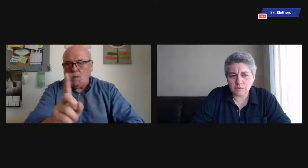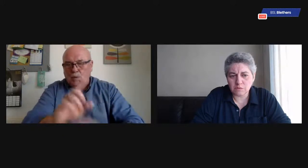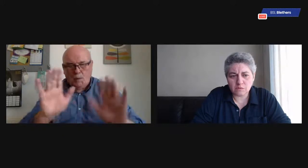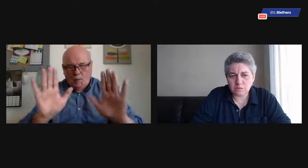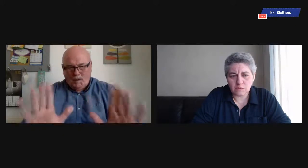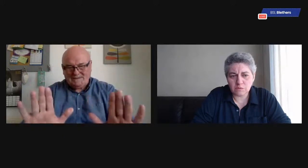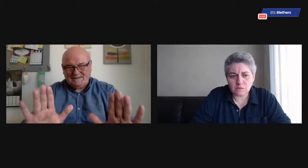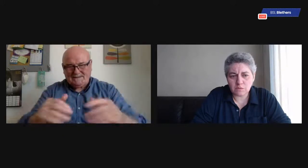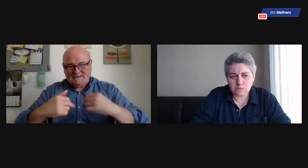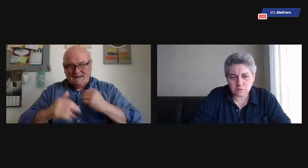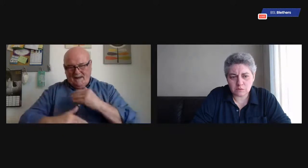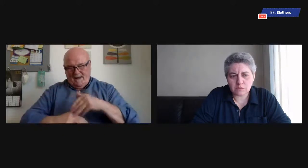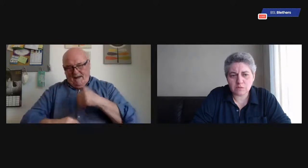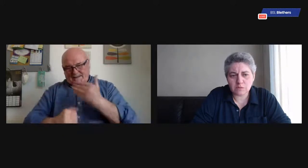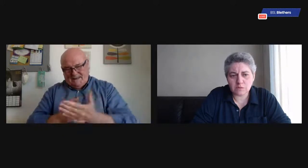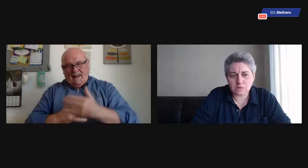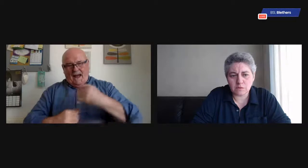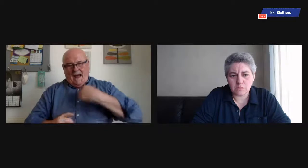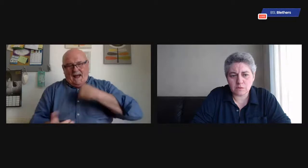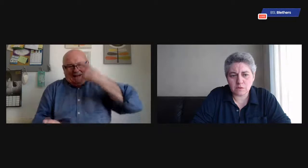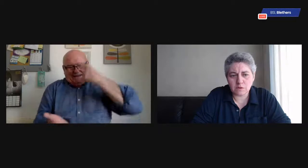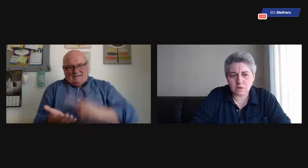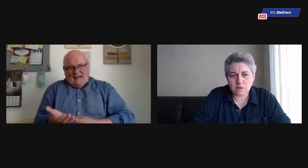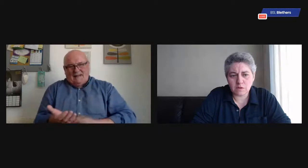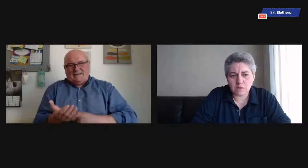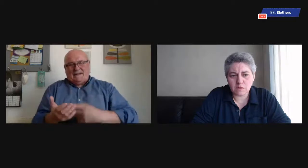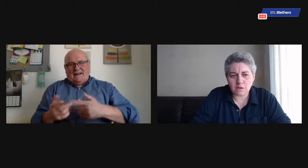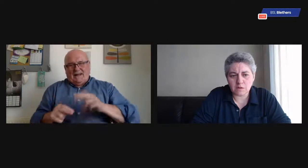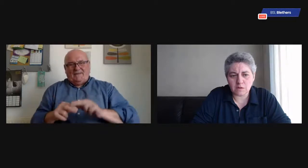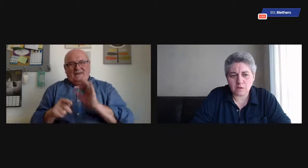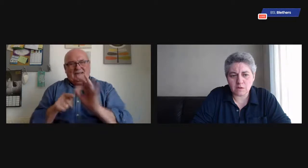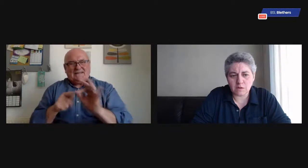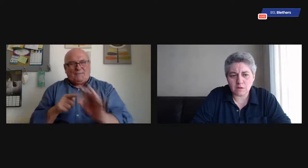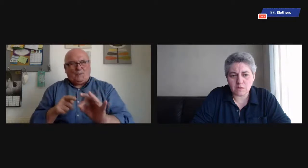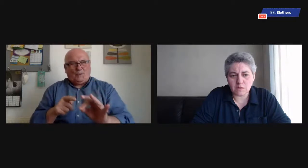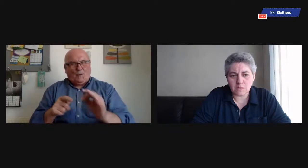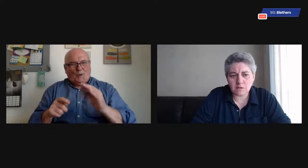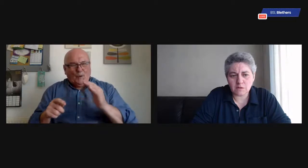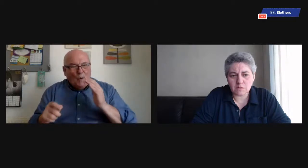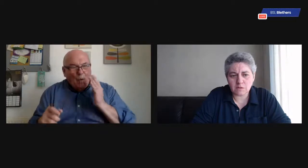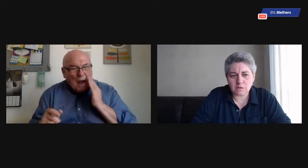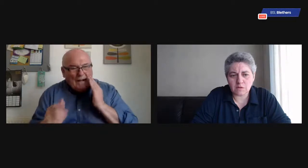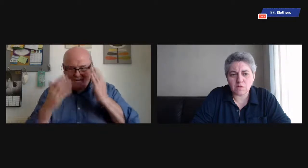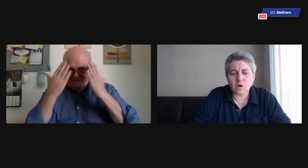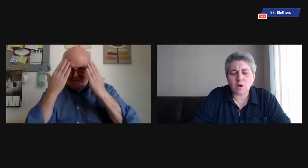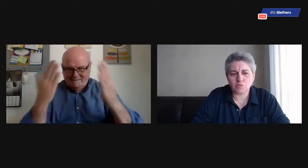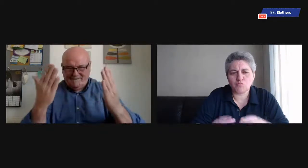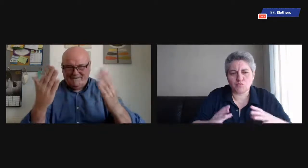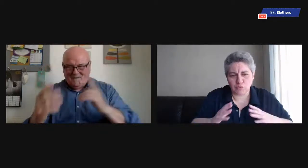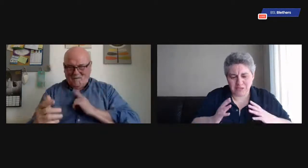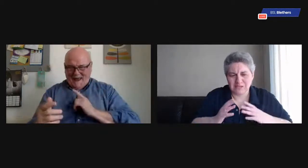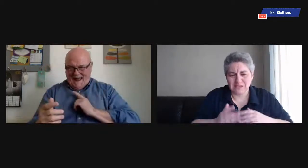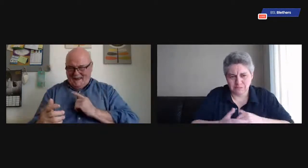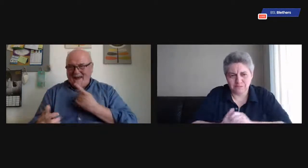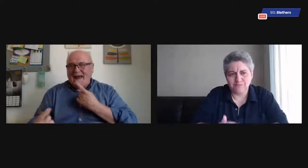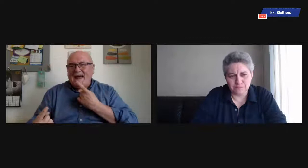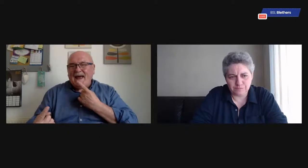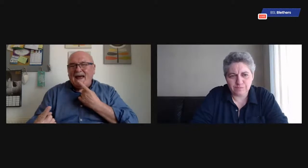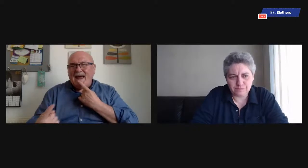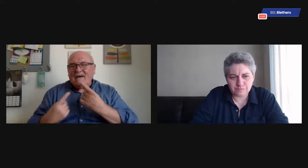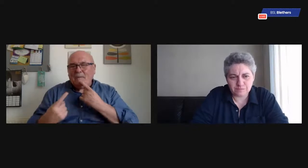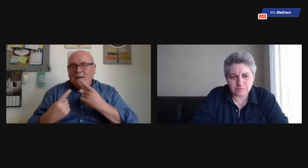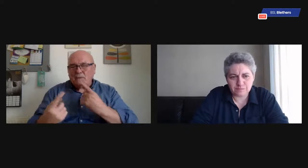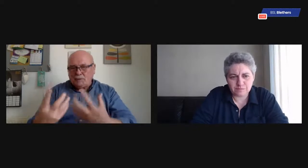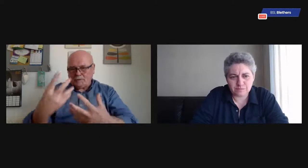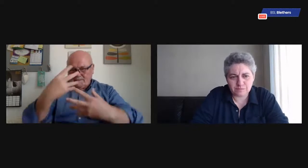Now, if that's the case and the police want to interview now, that won't happen. I get to decide,